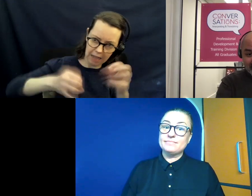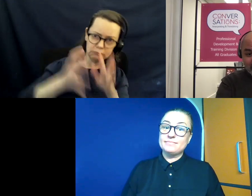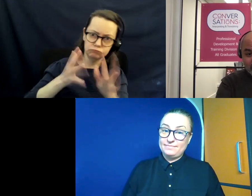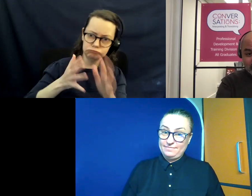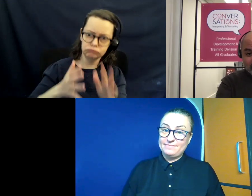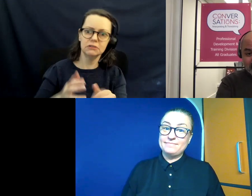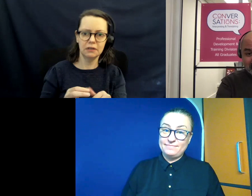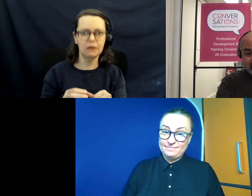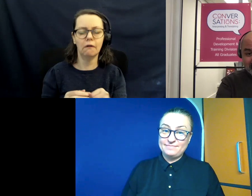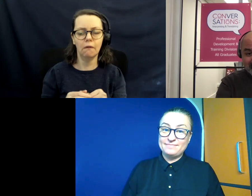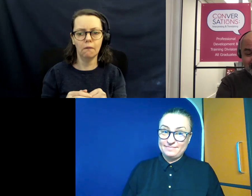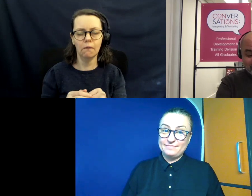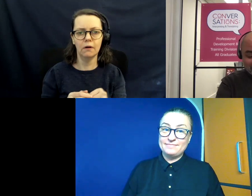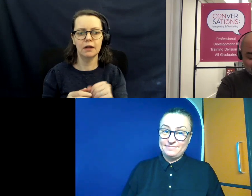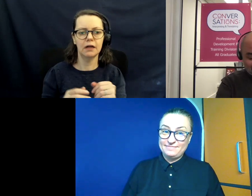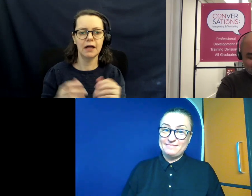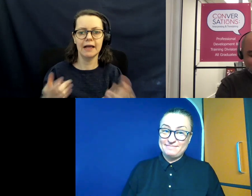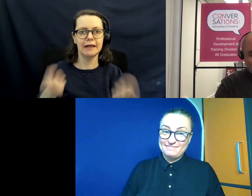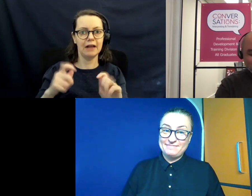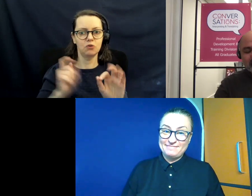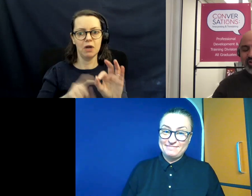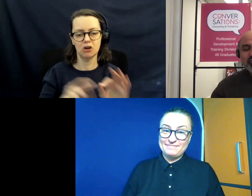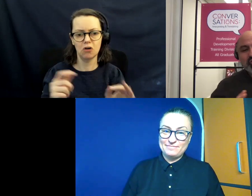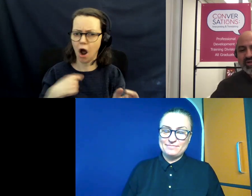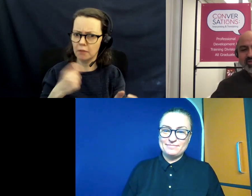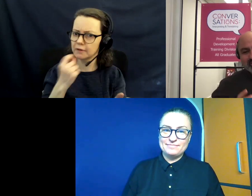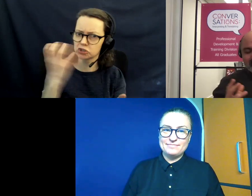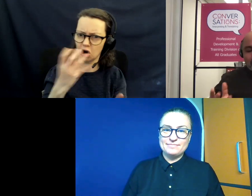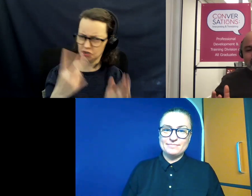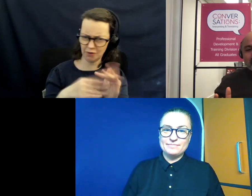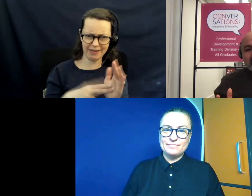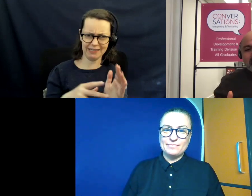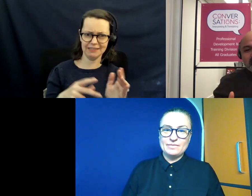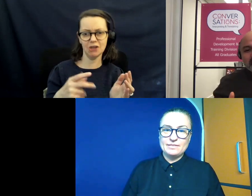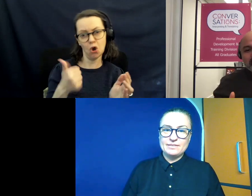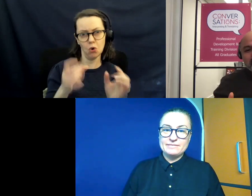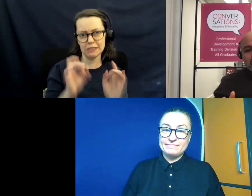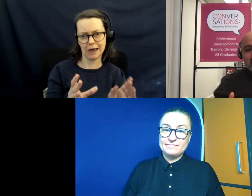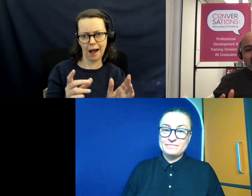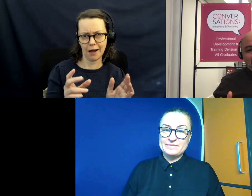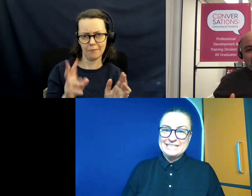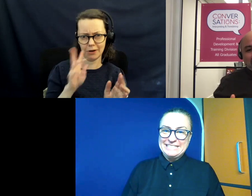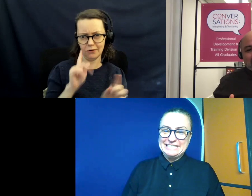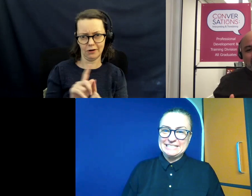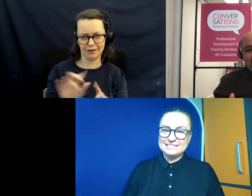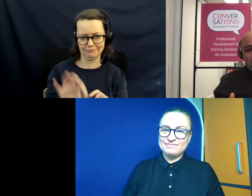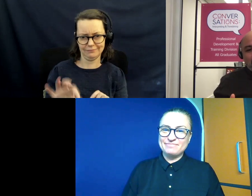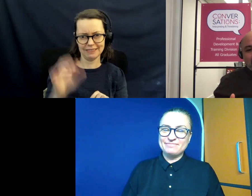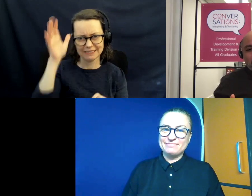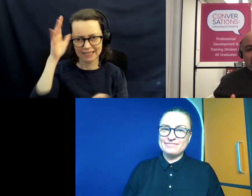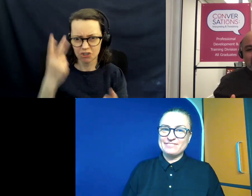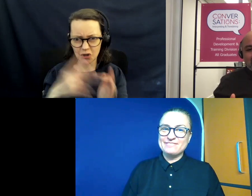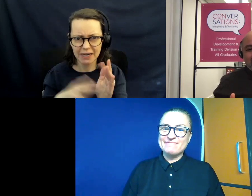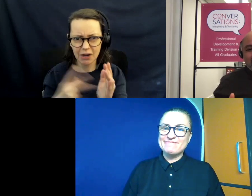in, which brings me the question. I mean, I'm really sorry, like 2 minutes is a good start, but it's also a little bit silly, 2